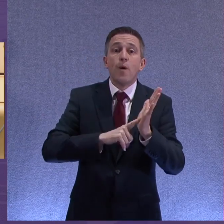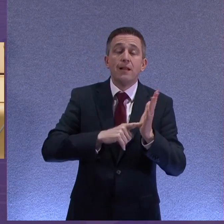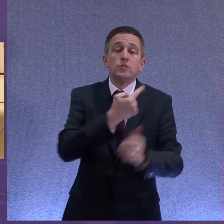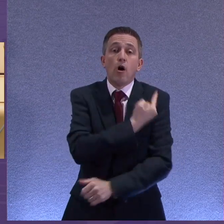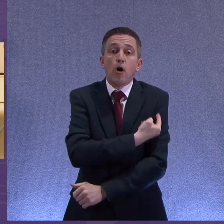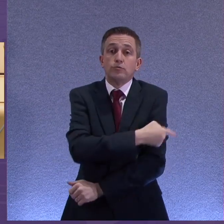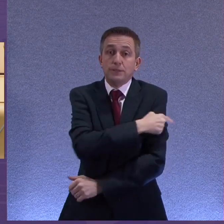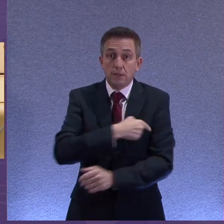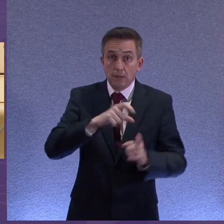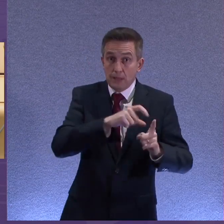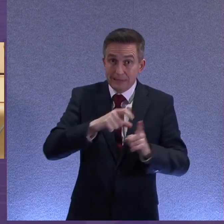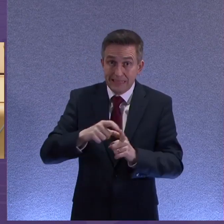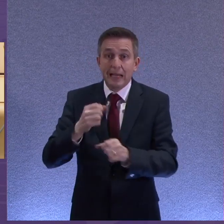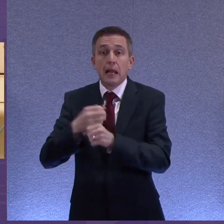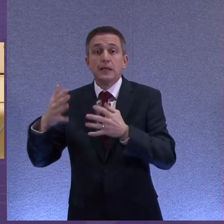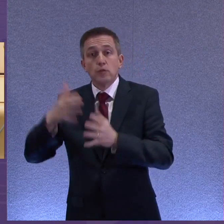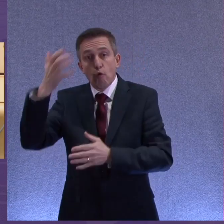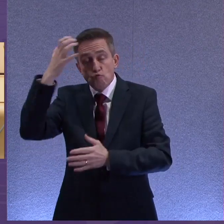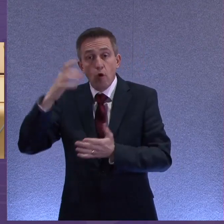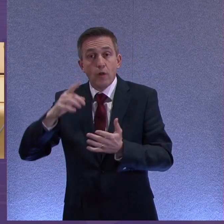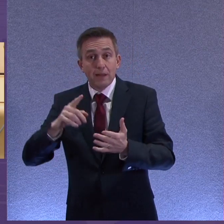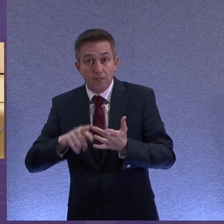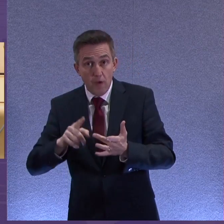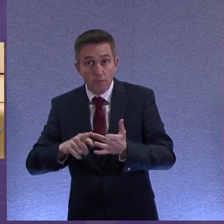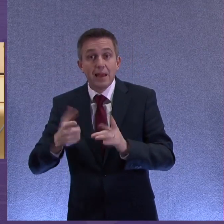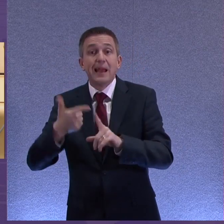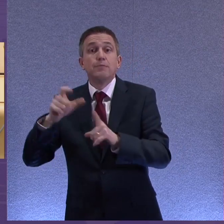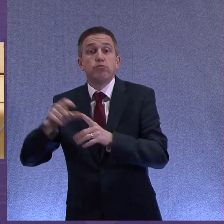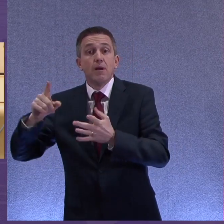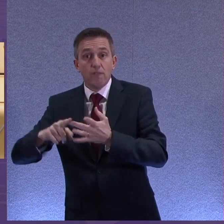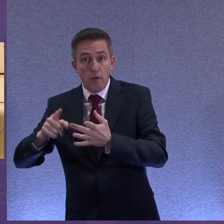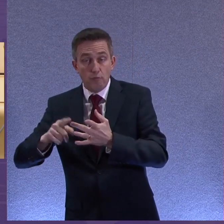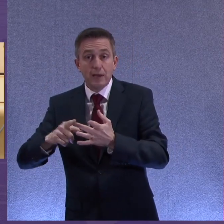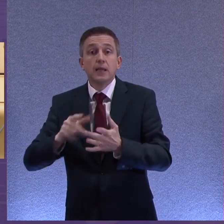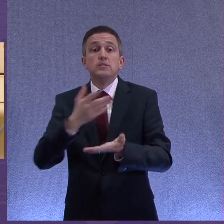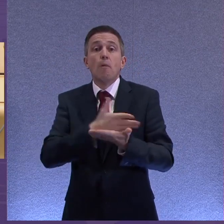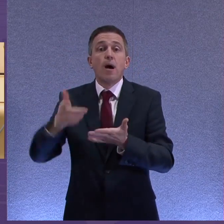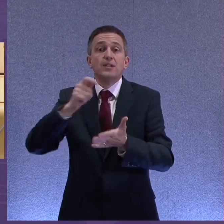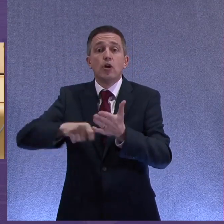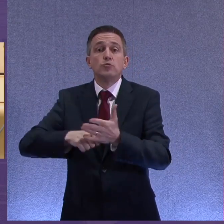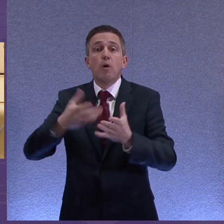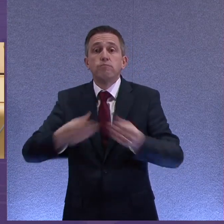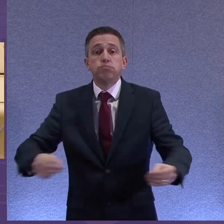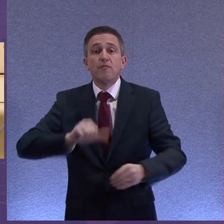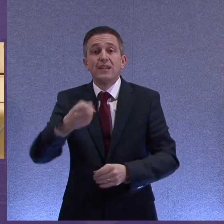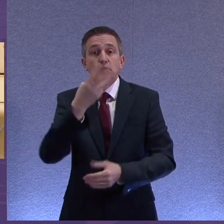Royal Infirmary and the Edinburgh Royal Infirmary for the next 3 months.